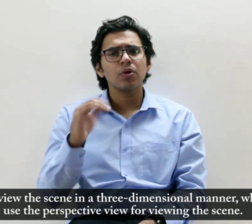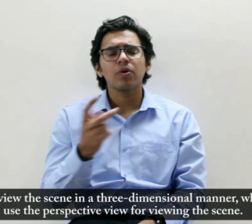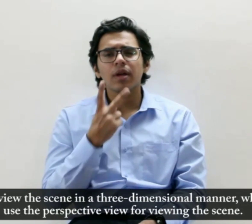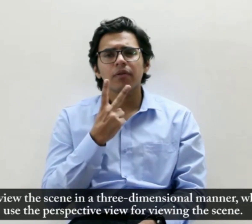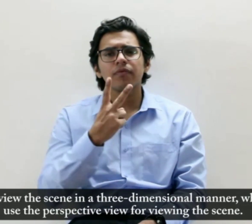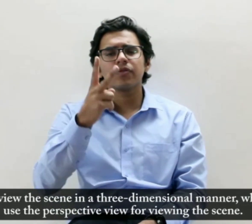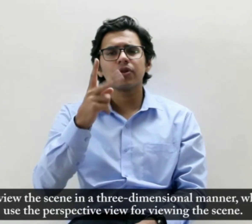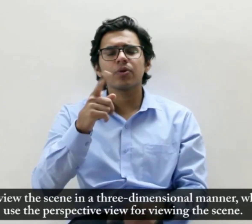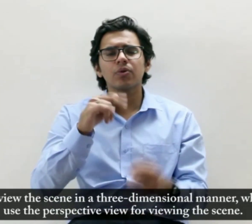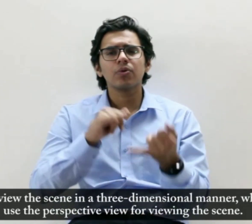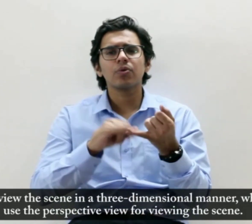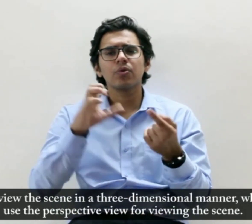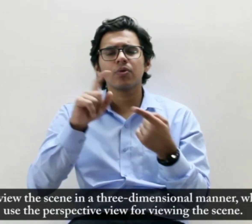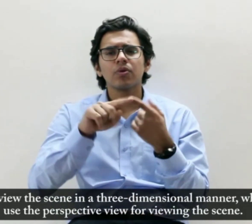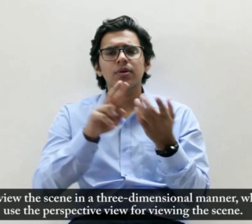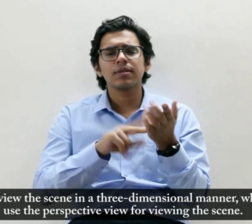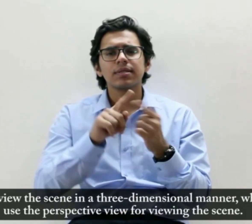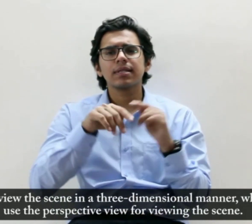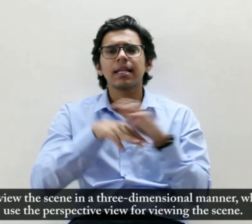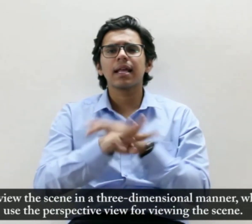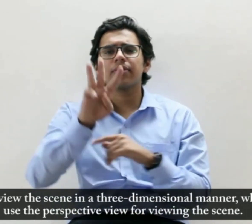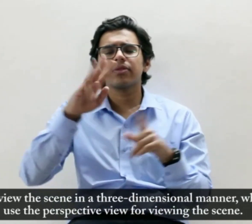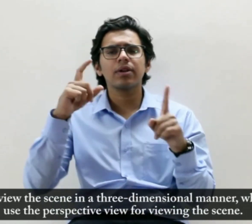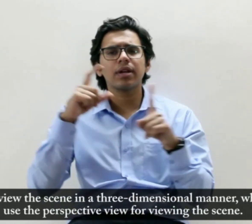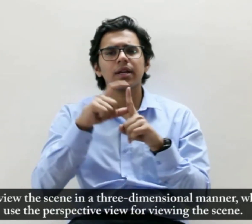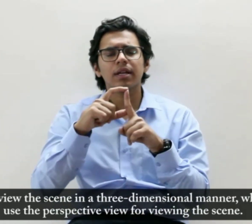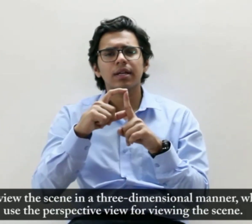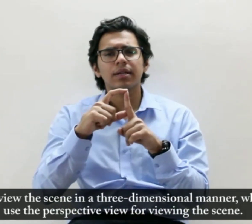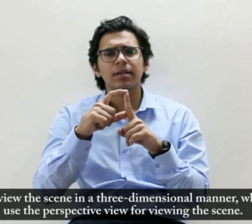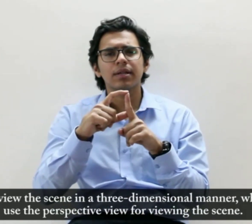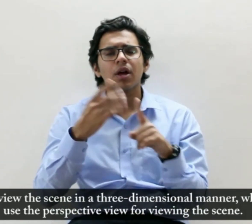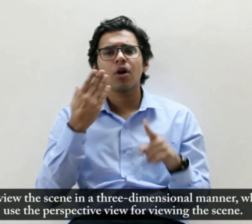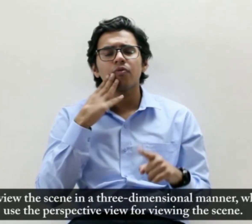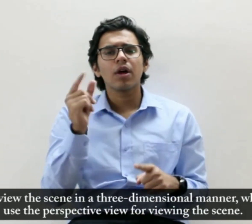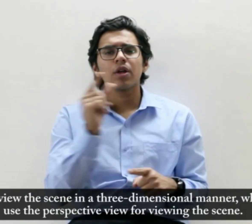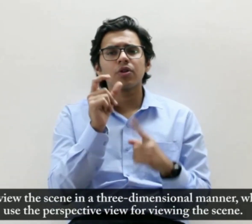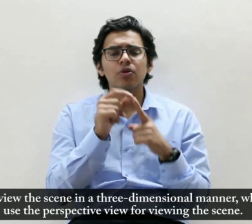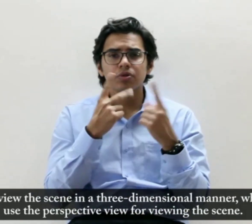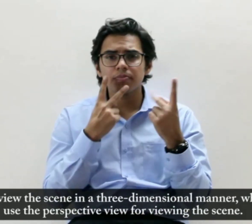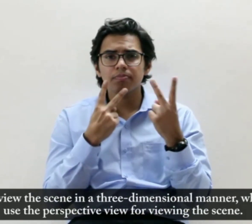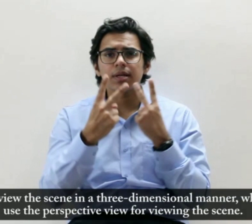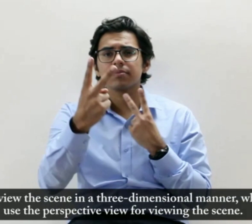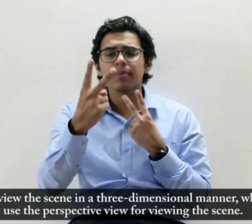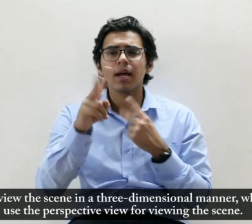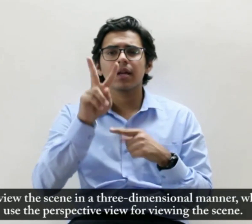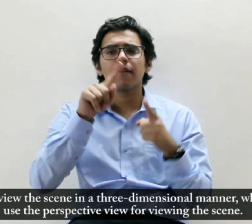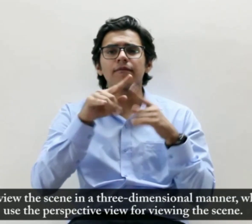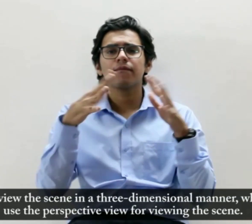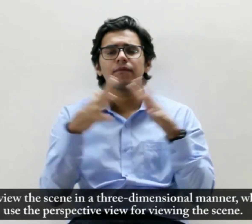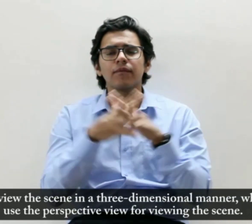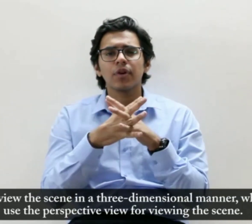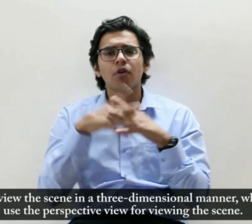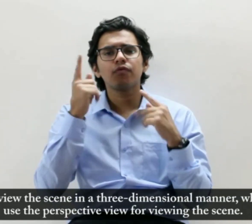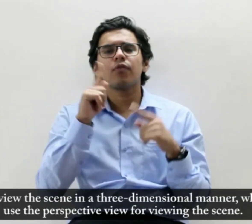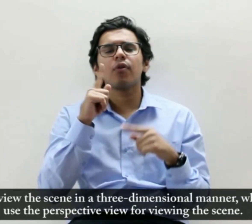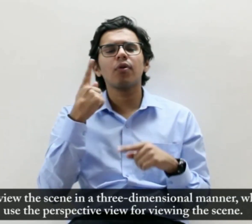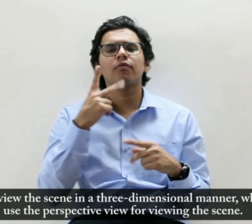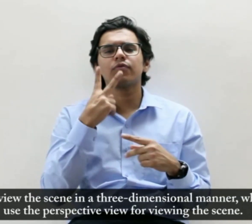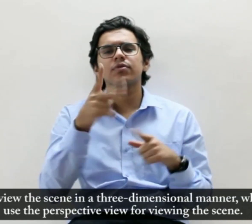You can view the scene in a three-dimensional manner when you use the perspective view for viewing